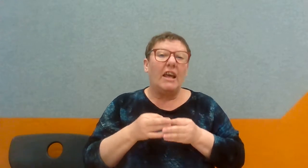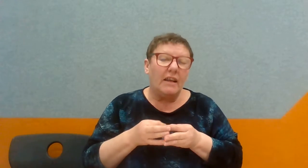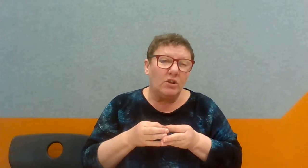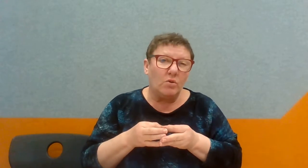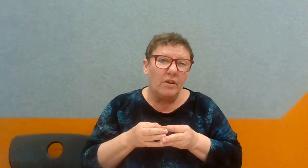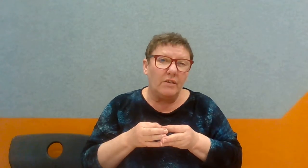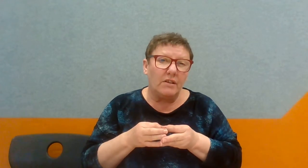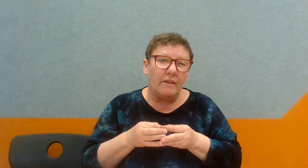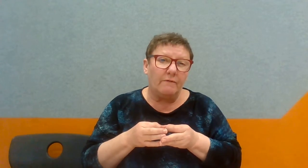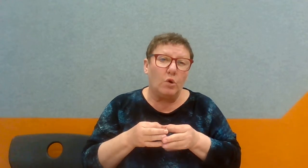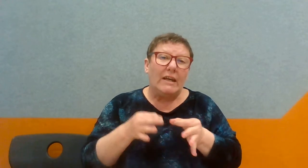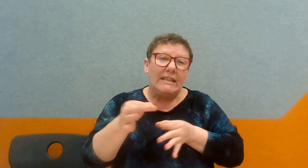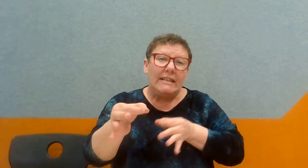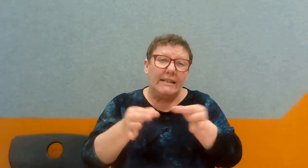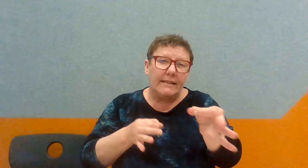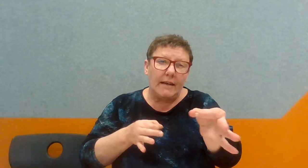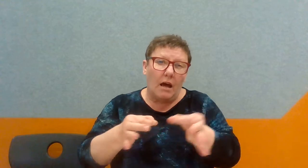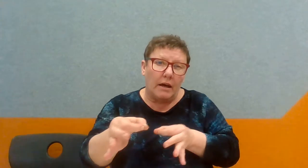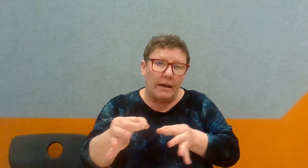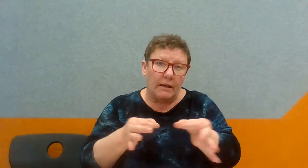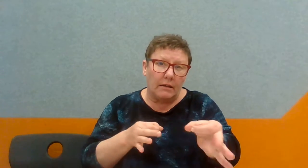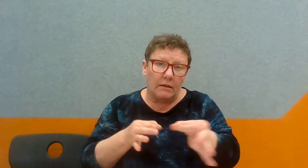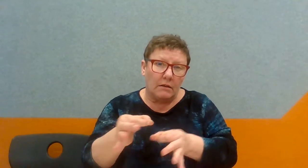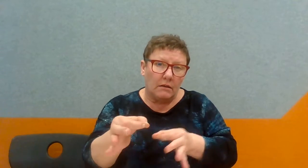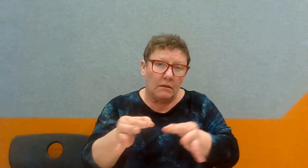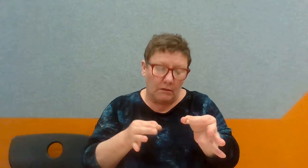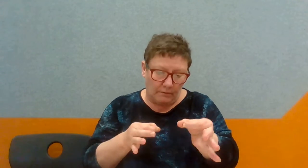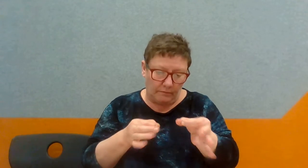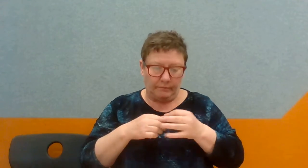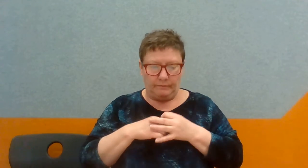It's also the sign for design.